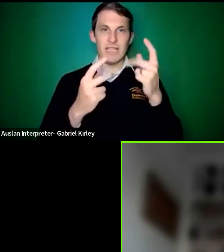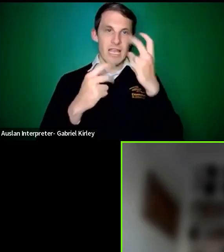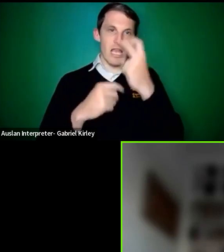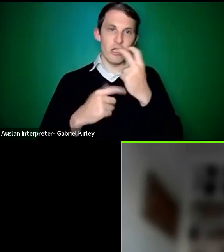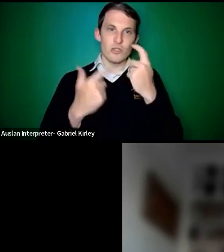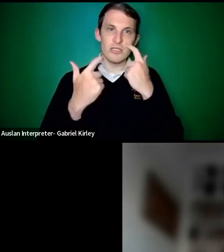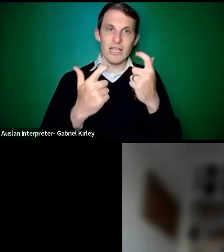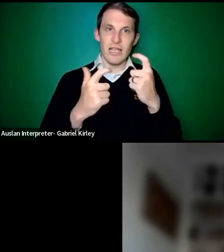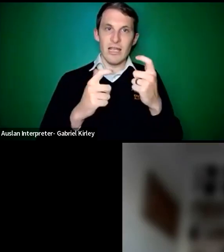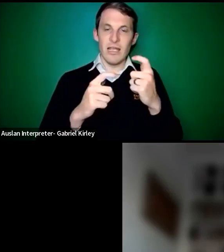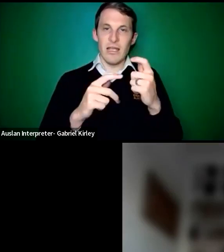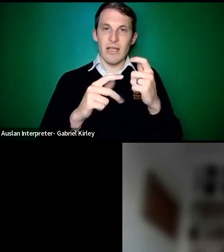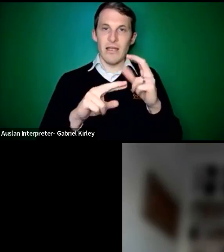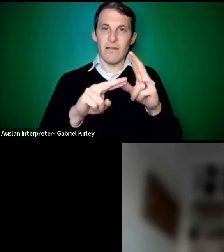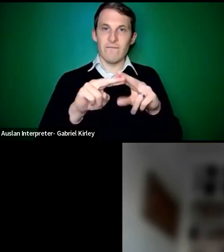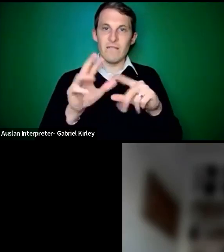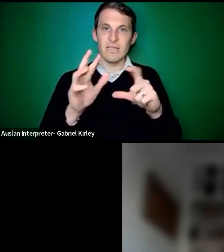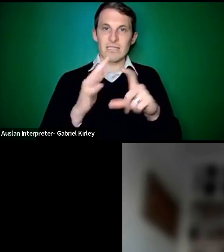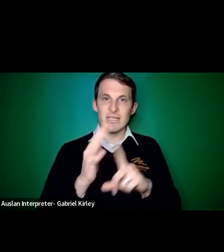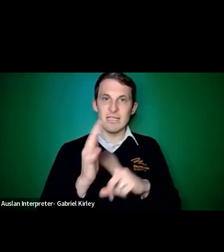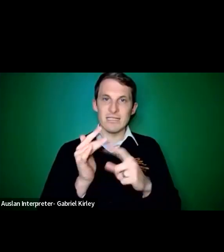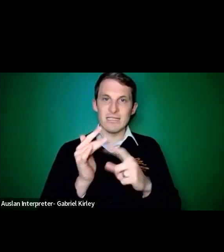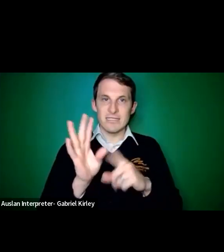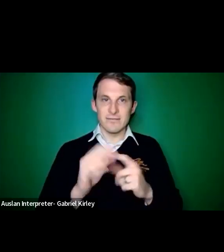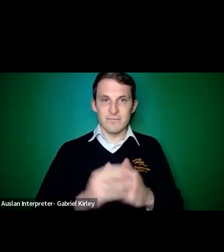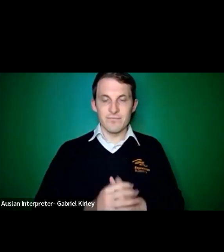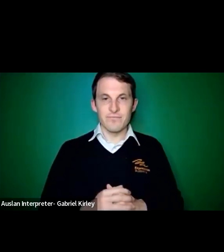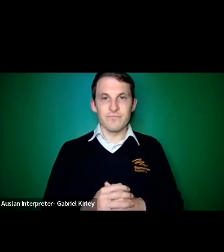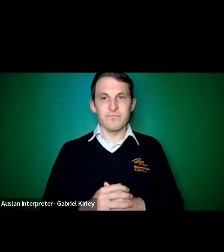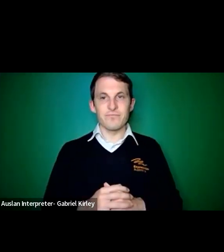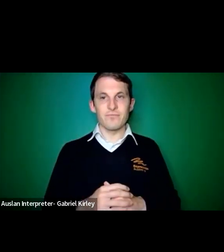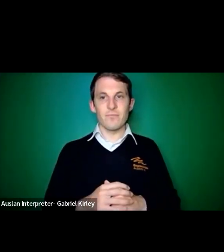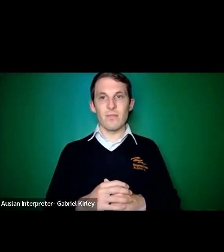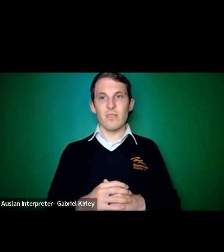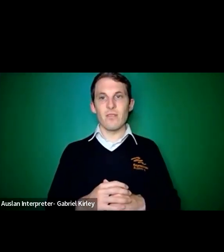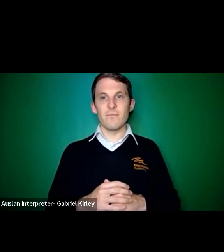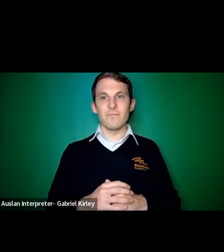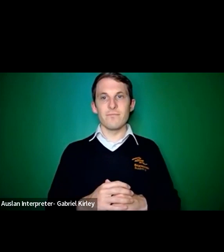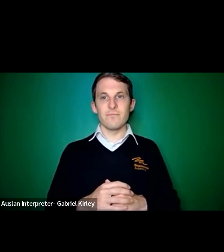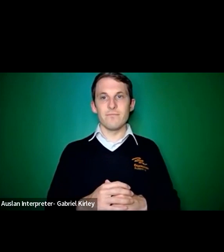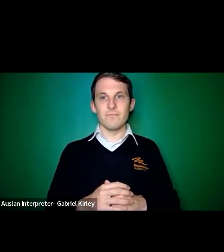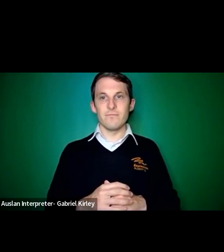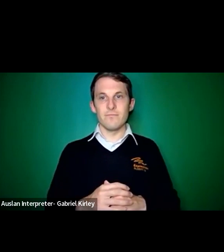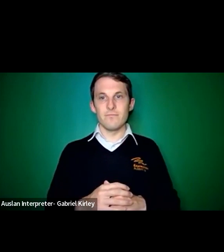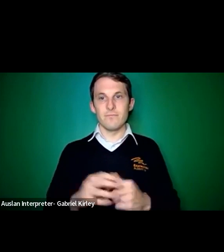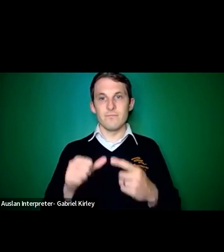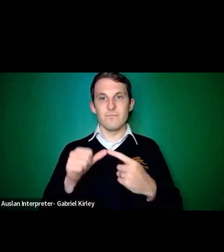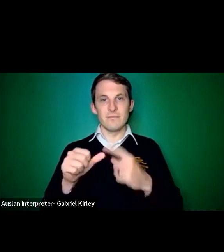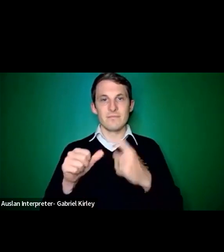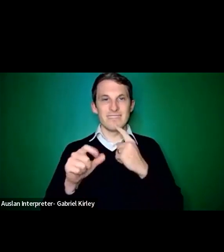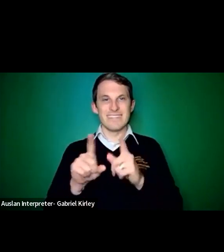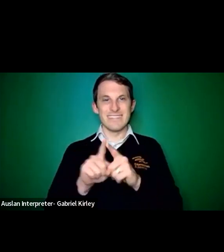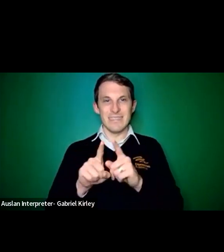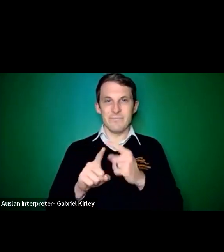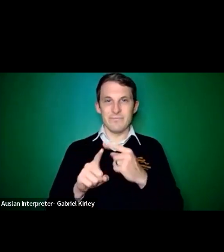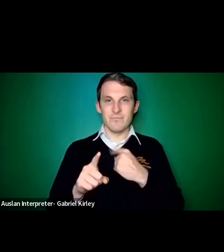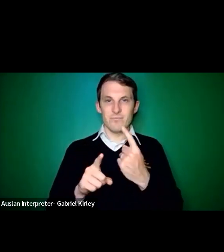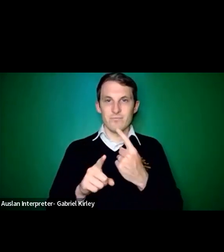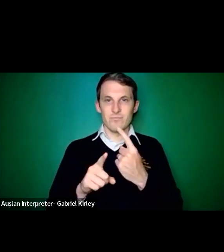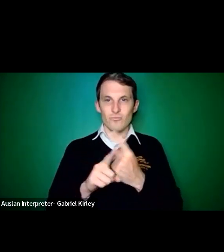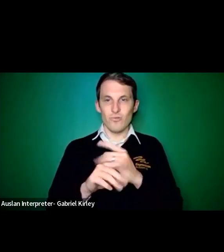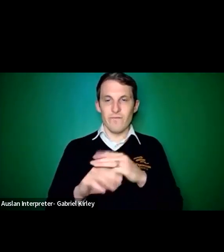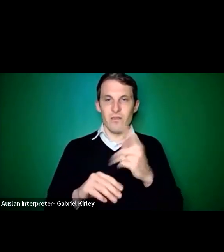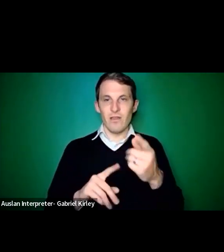facility? Yeah, like the answer previously with the mother with breast cancer